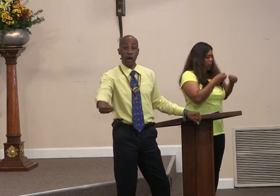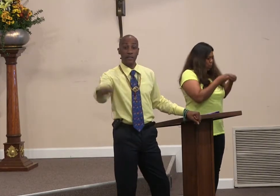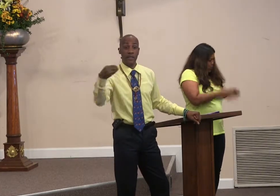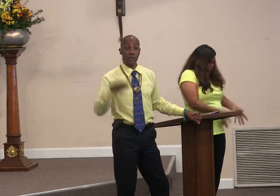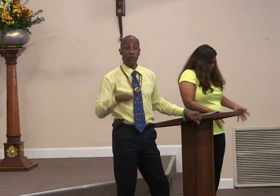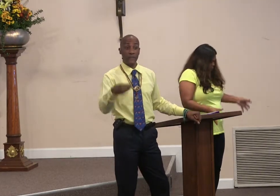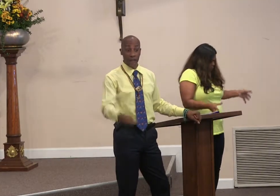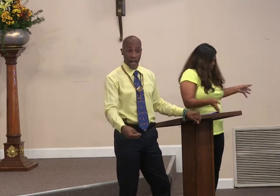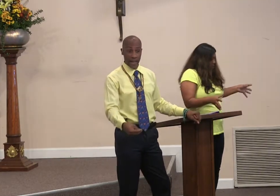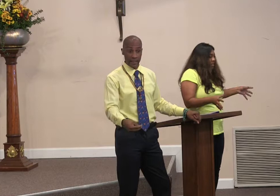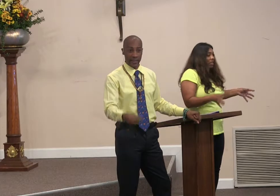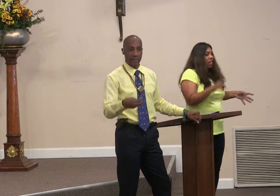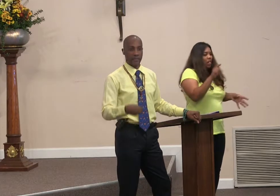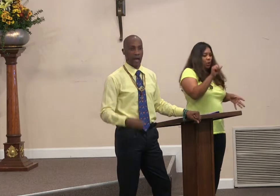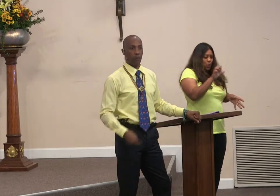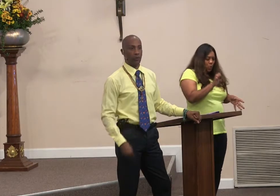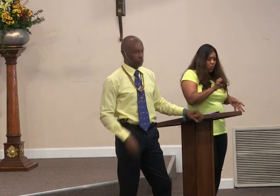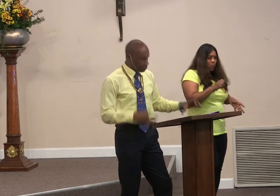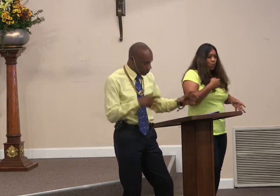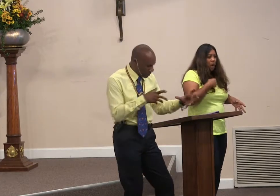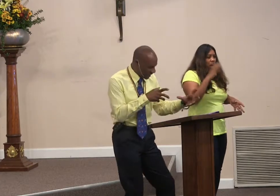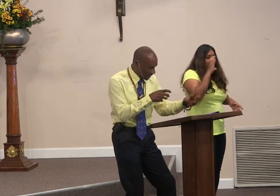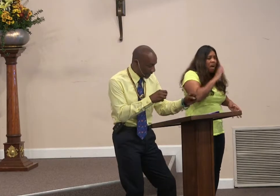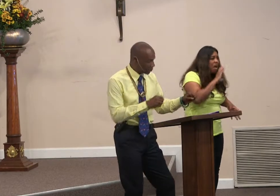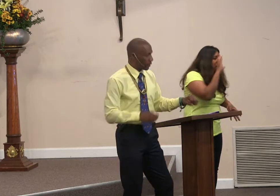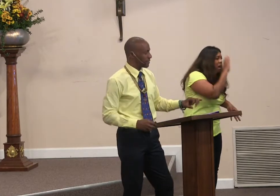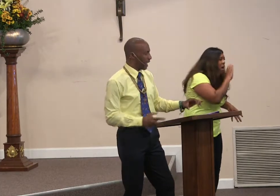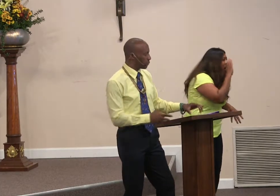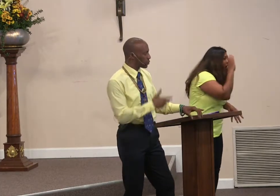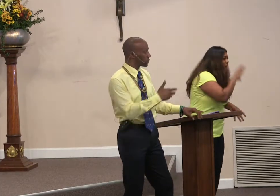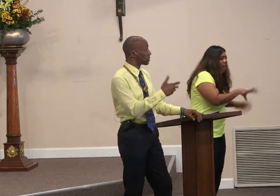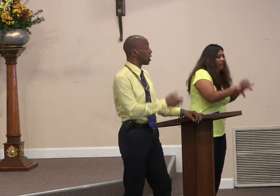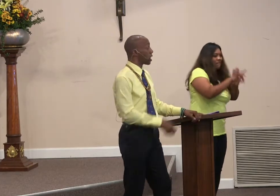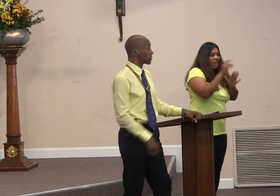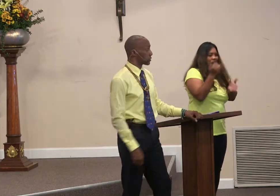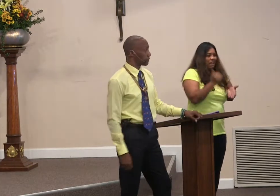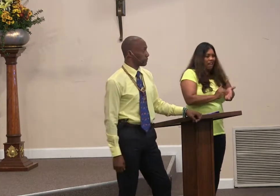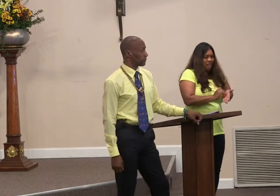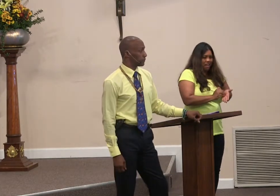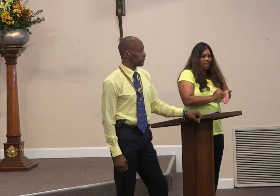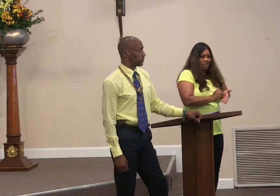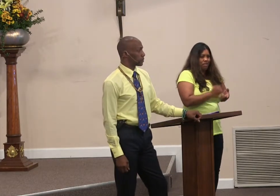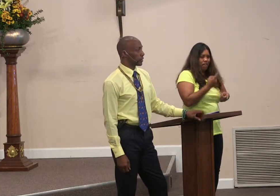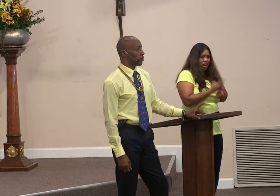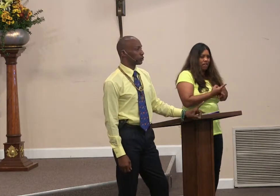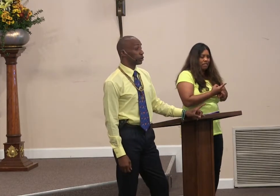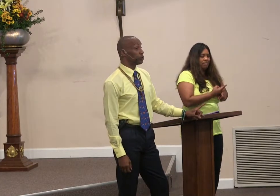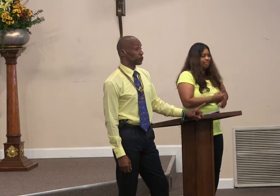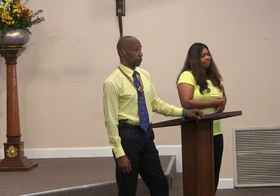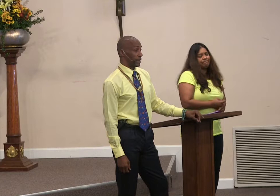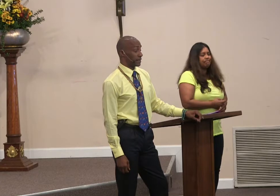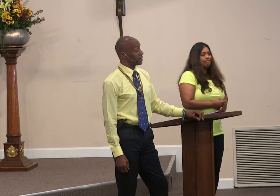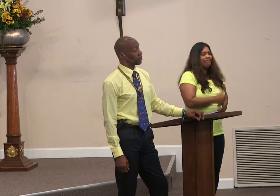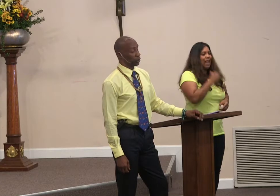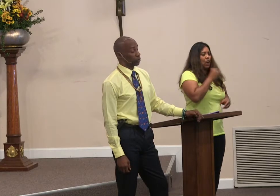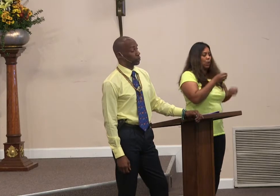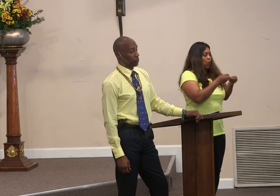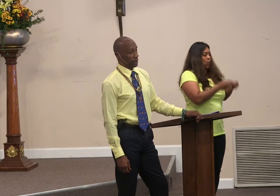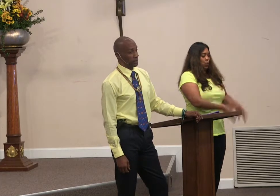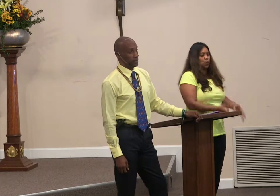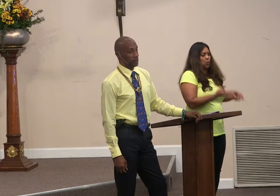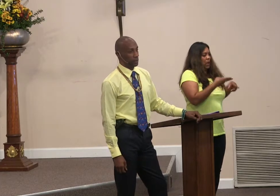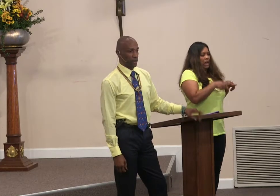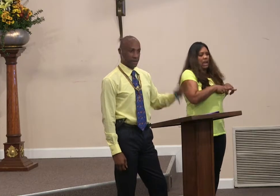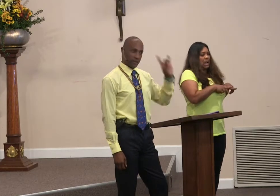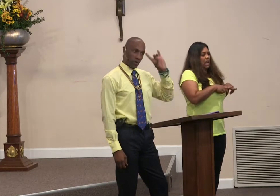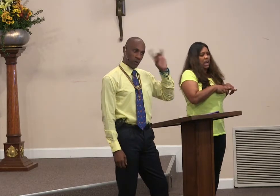that wants to find that which, to be reconnected with that which was lost. So I don't lose weight, didn't lose